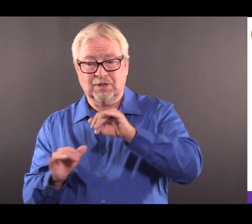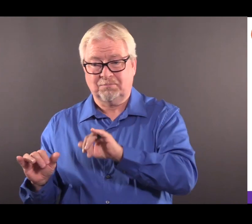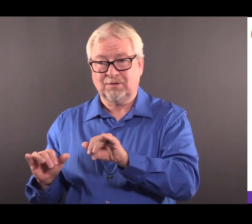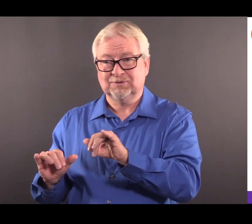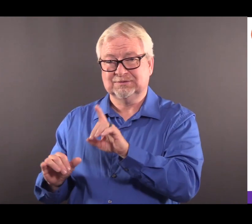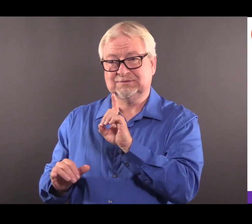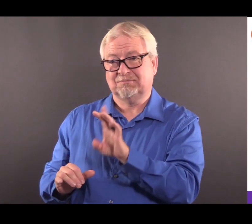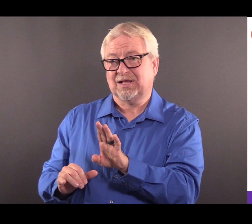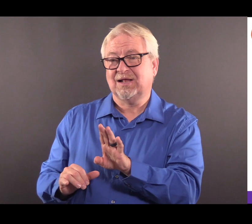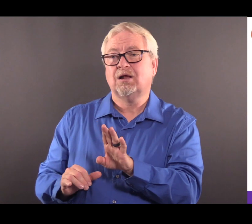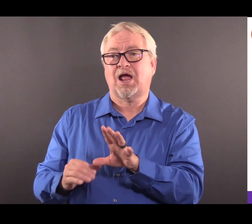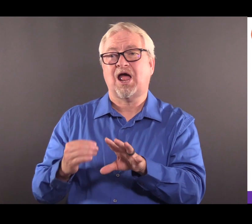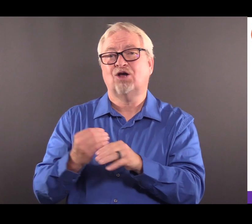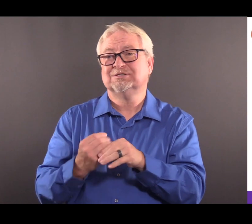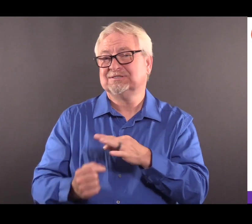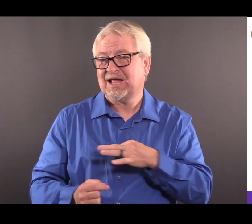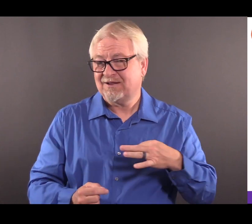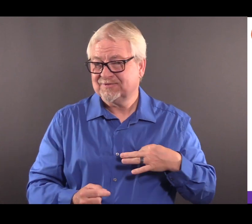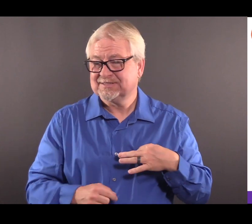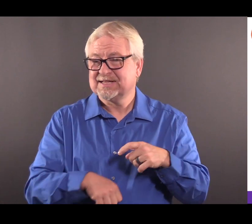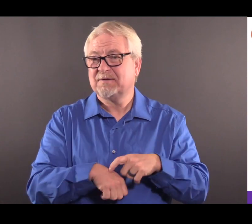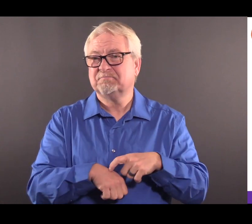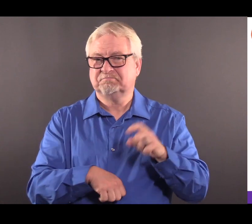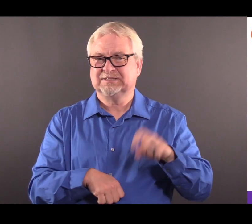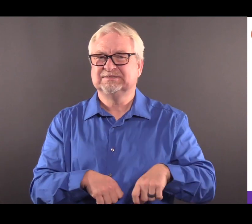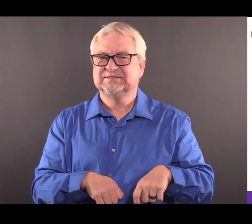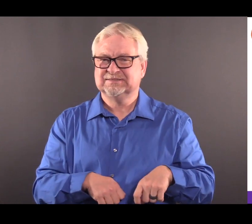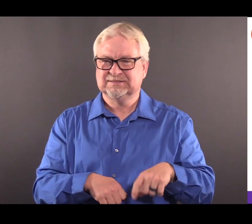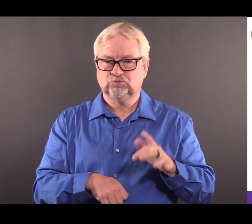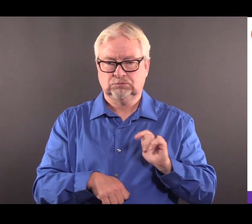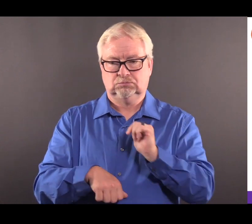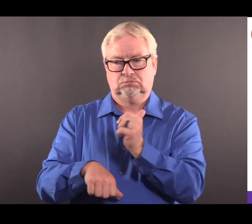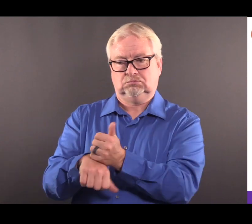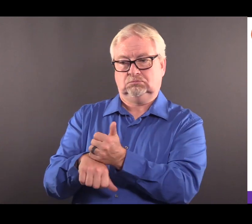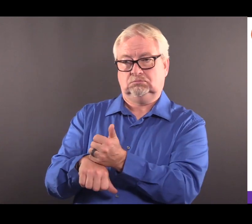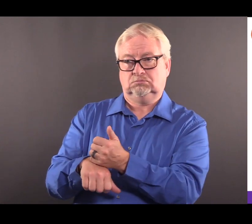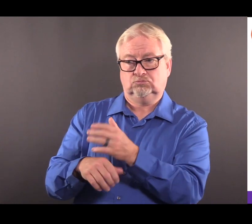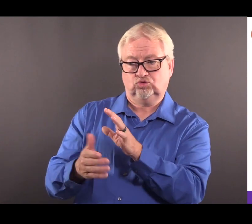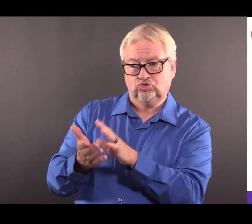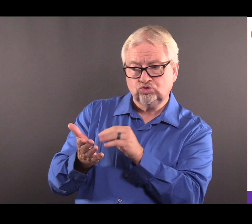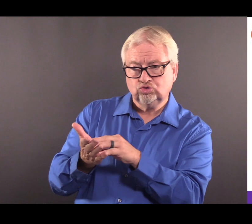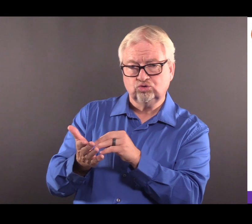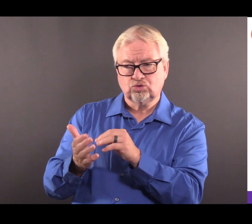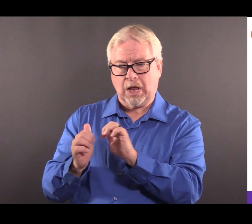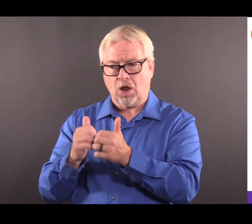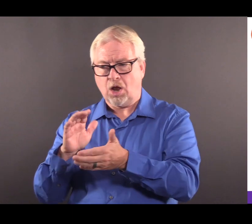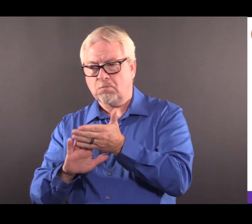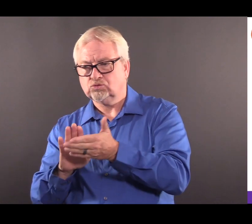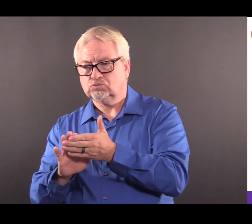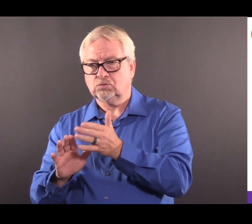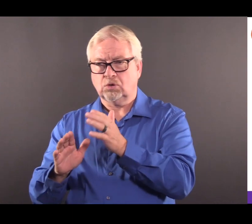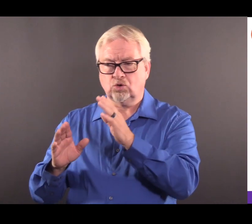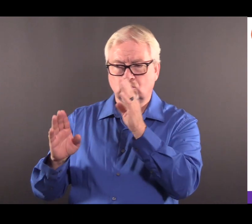and purchasing a comparable database, additional staff time will be needed to set it up, learn how